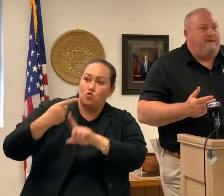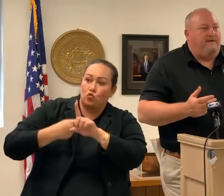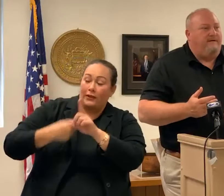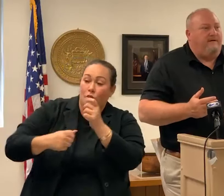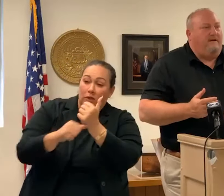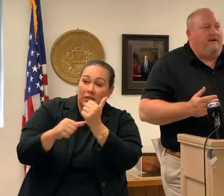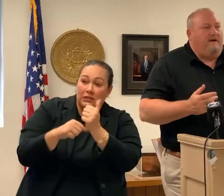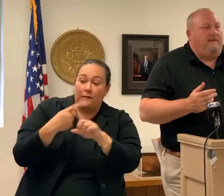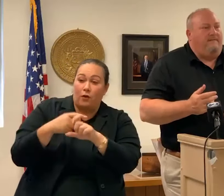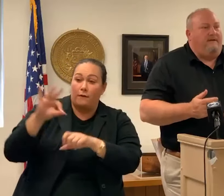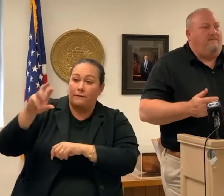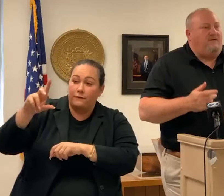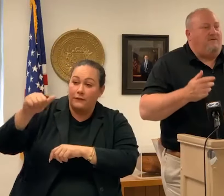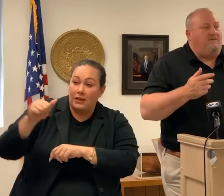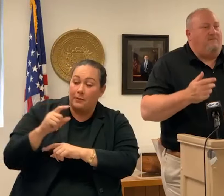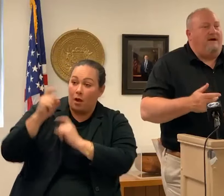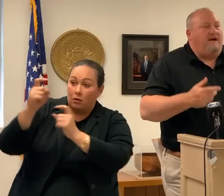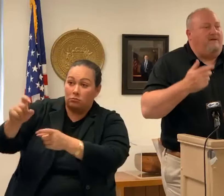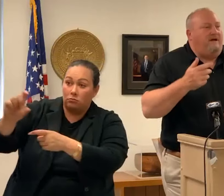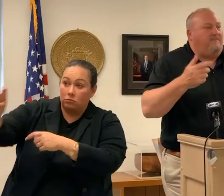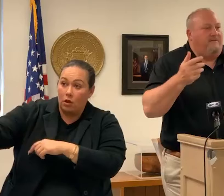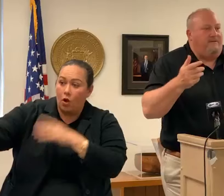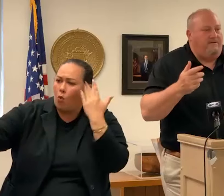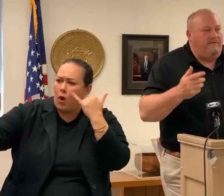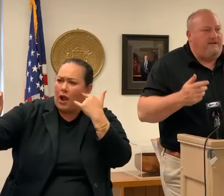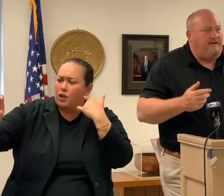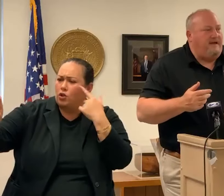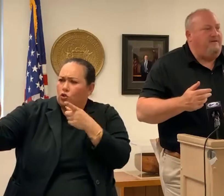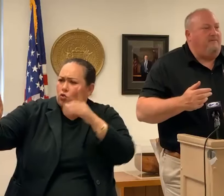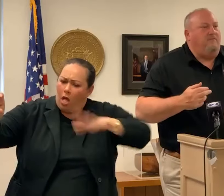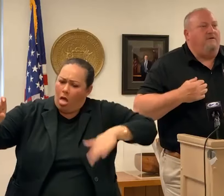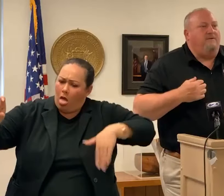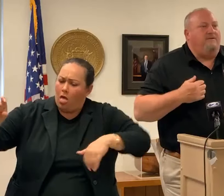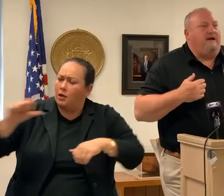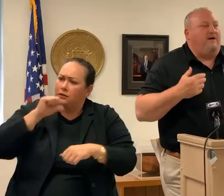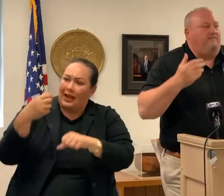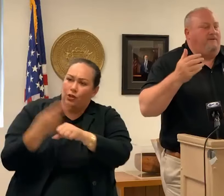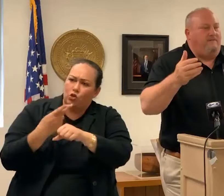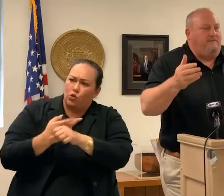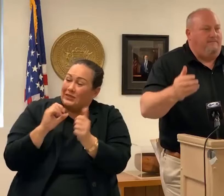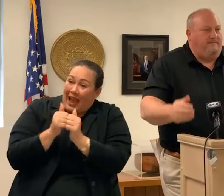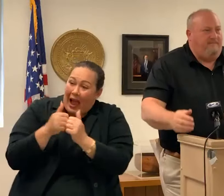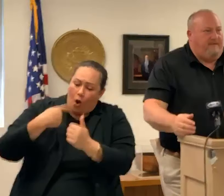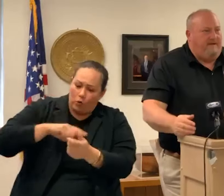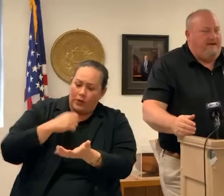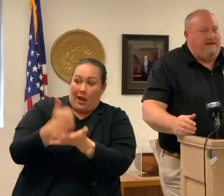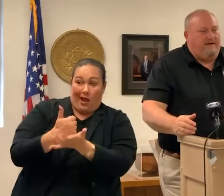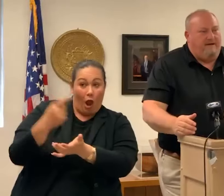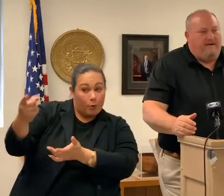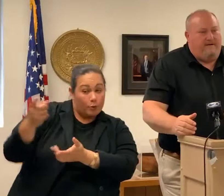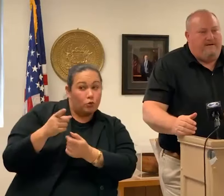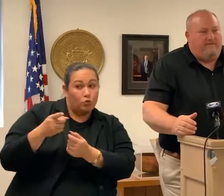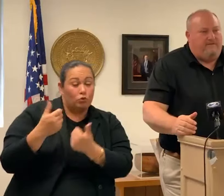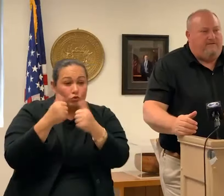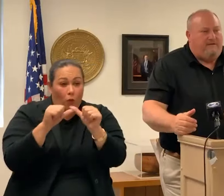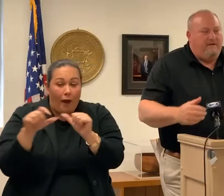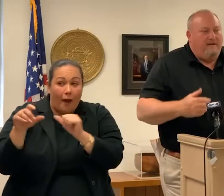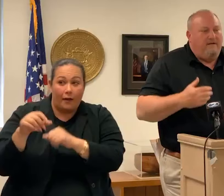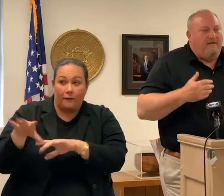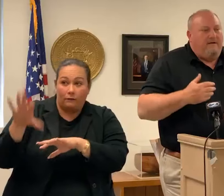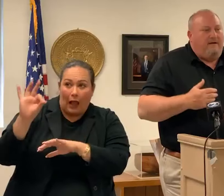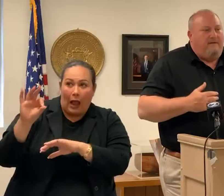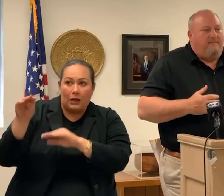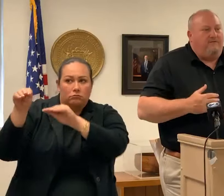assistance from FEMA, why have you not been able to use that yet? What can we do to help you find a